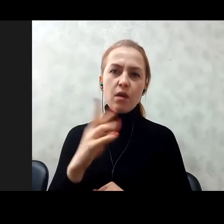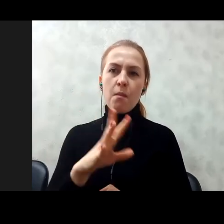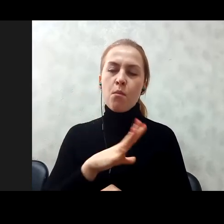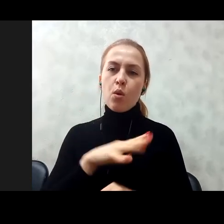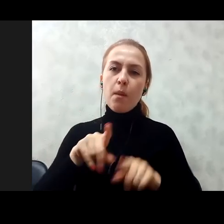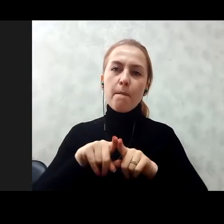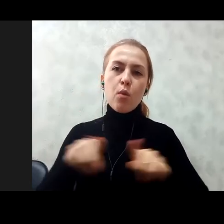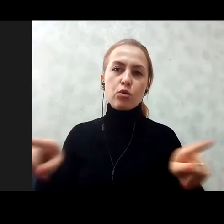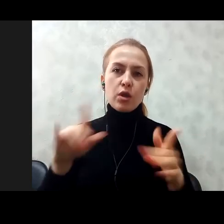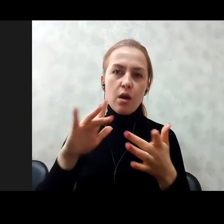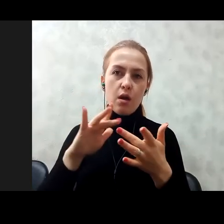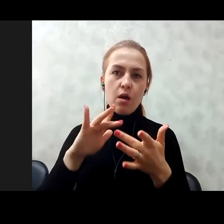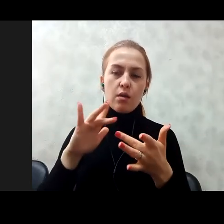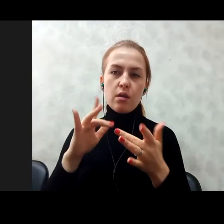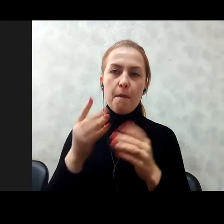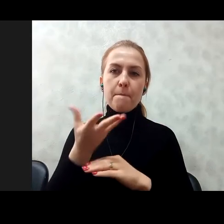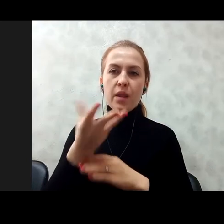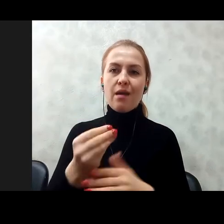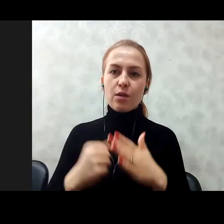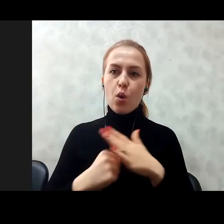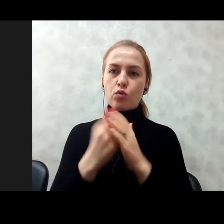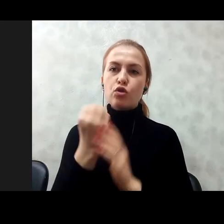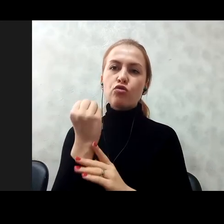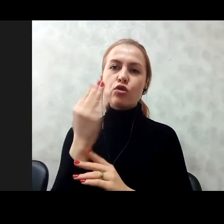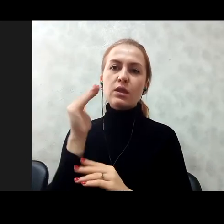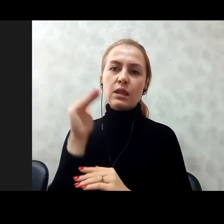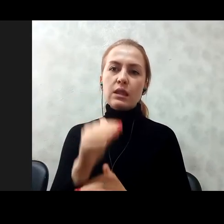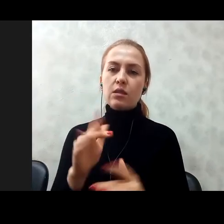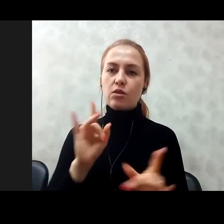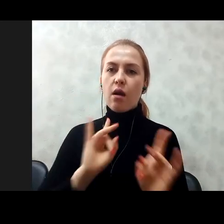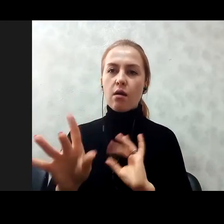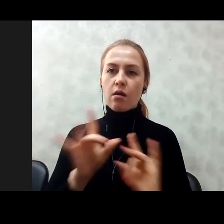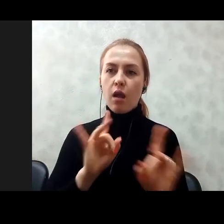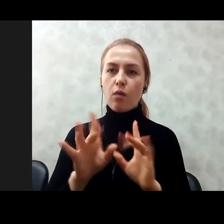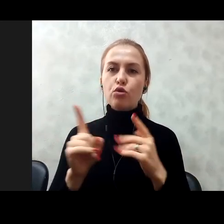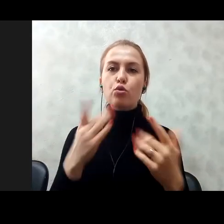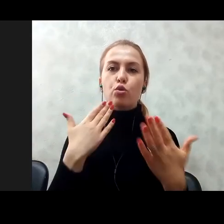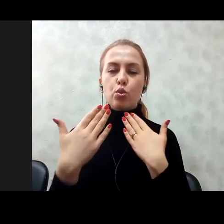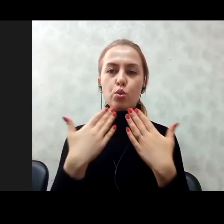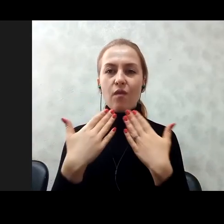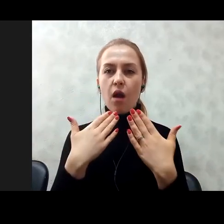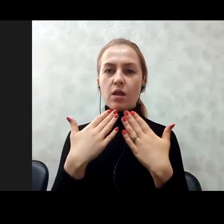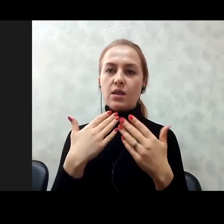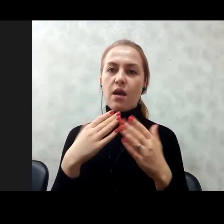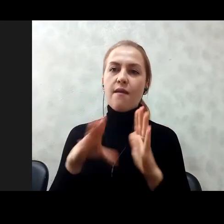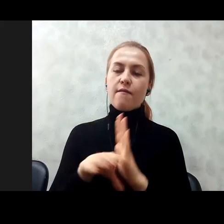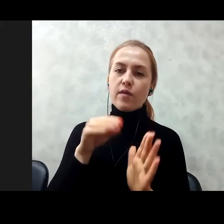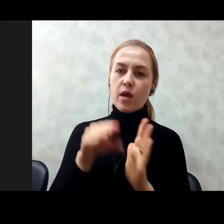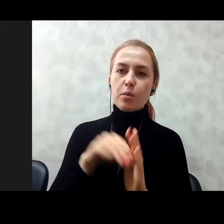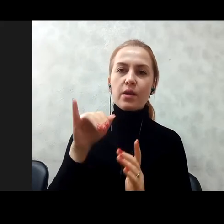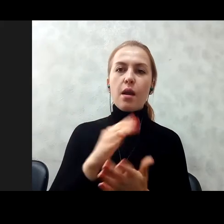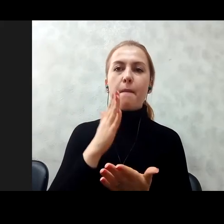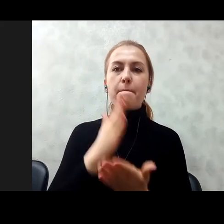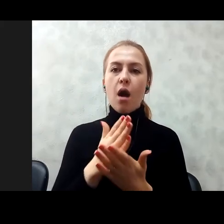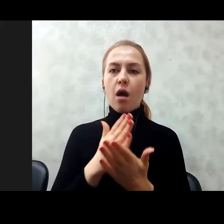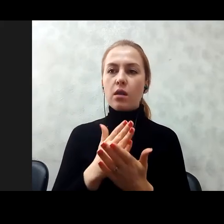on the 25th of October, 14,000 ads were